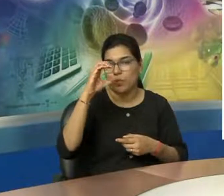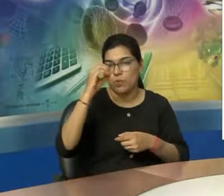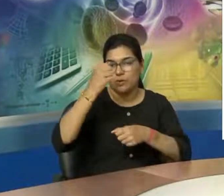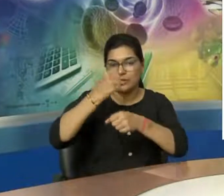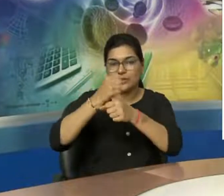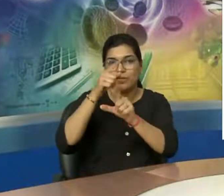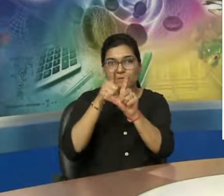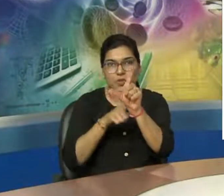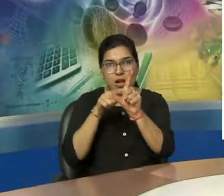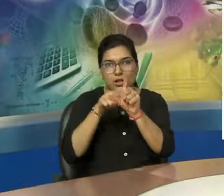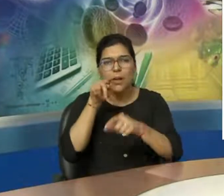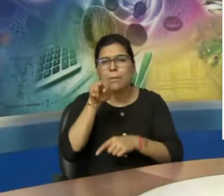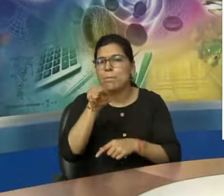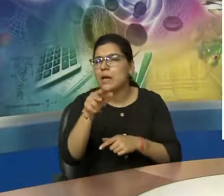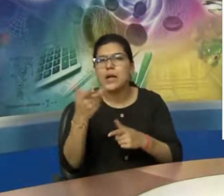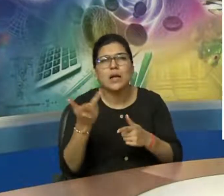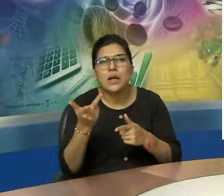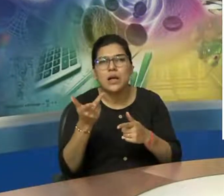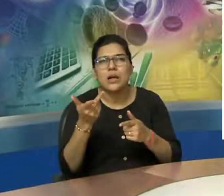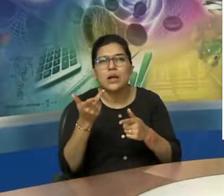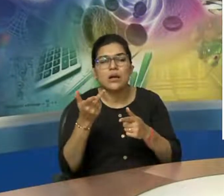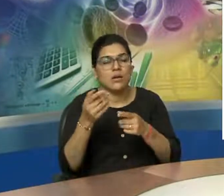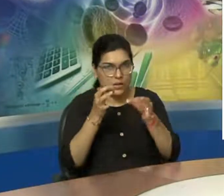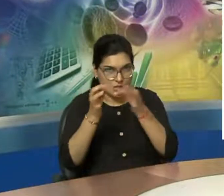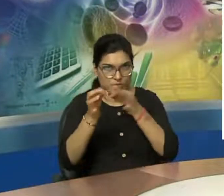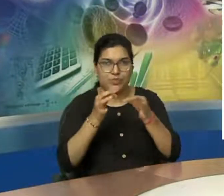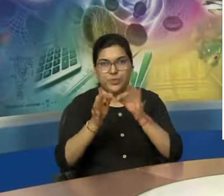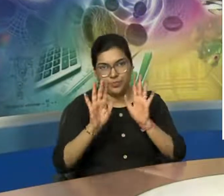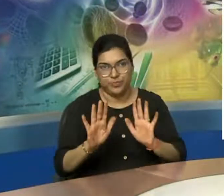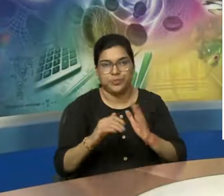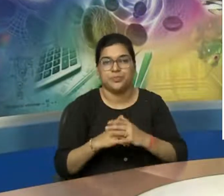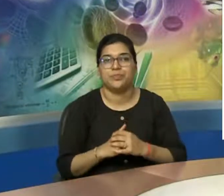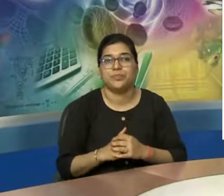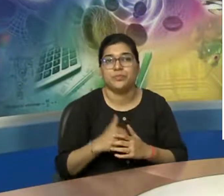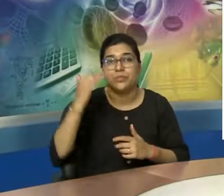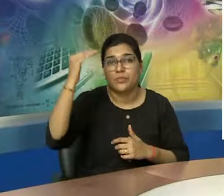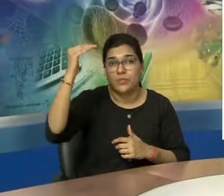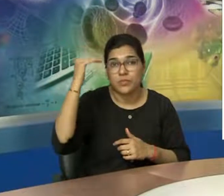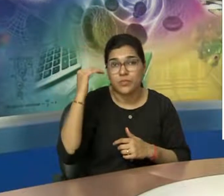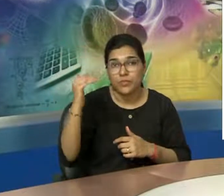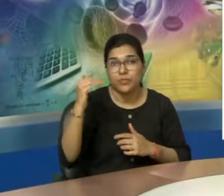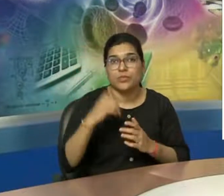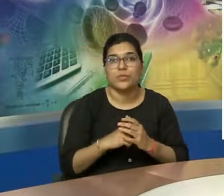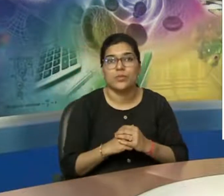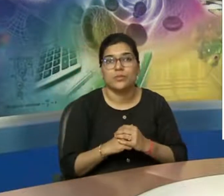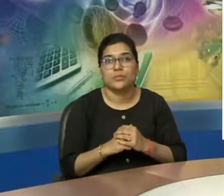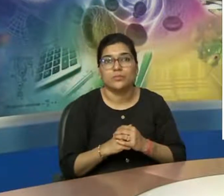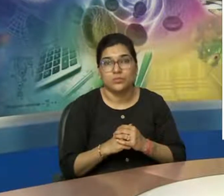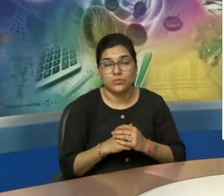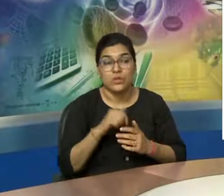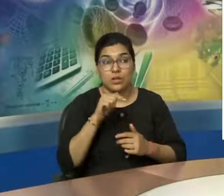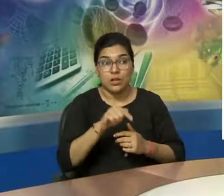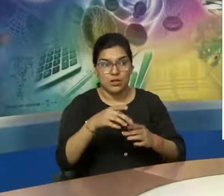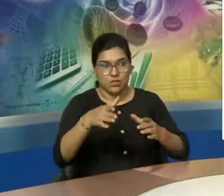The first objective of this lesson is to define and understand the term